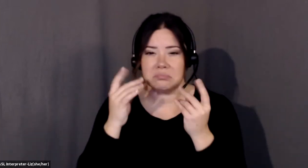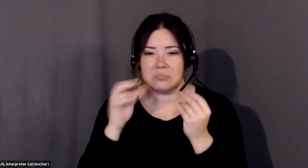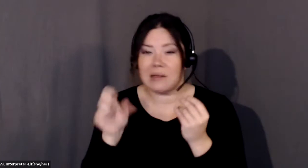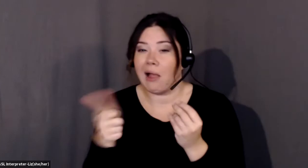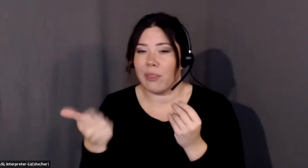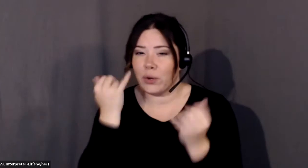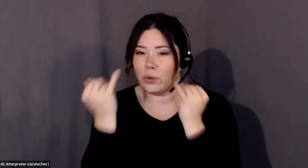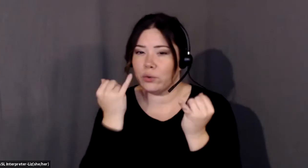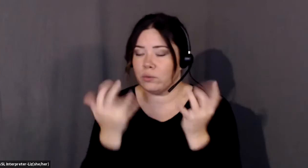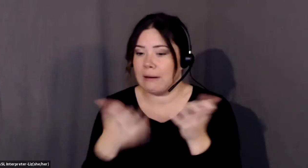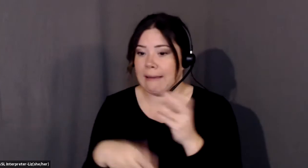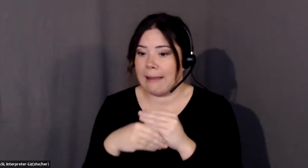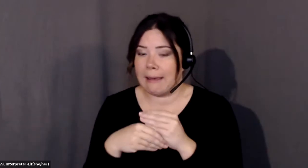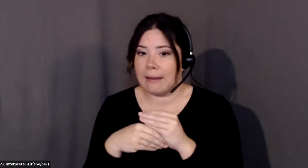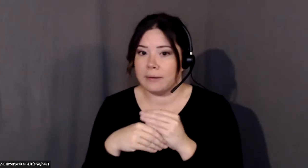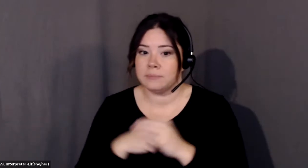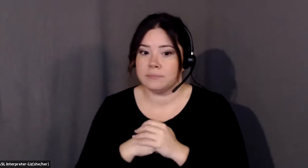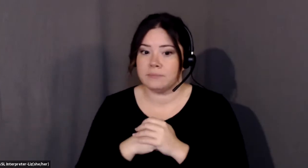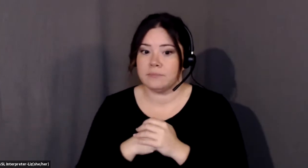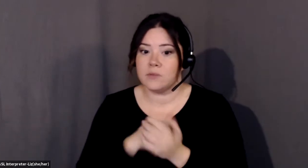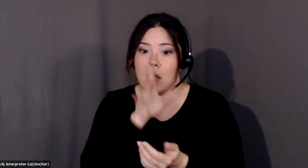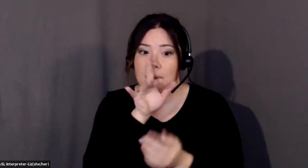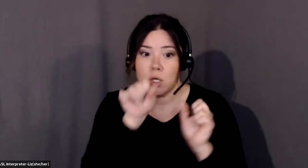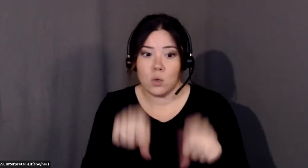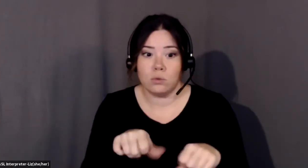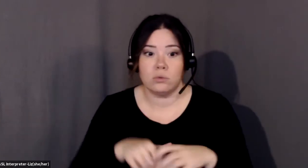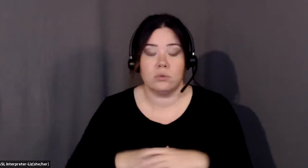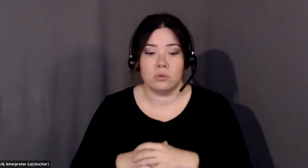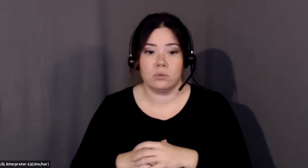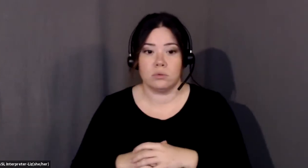they want to add, or unmute yourself and share.